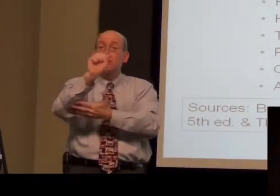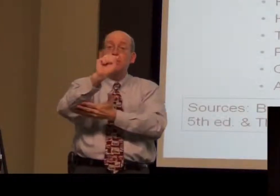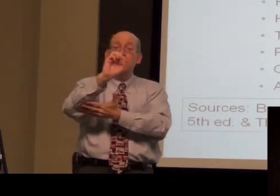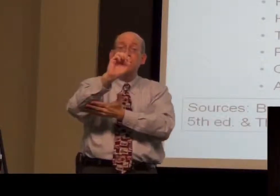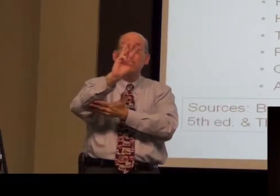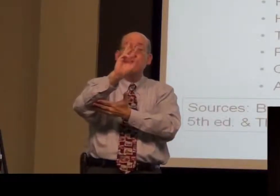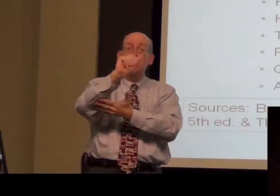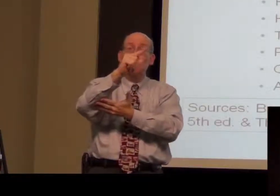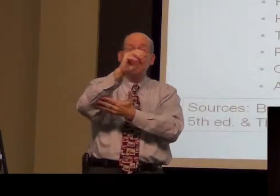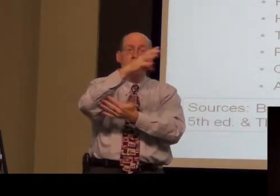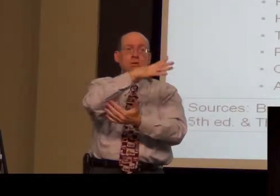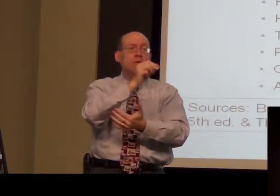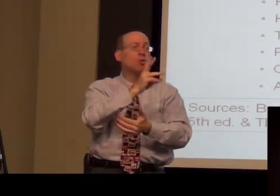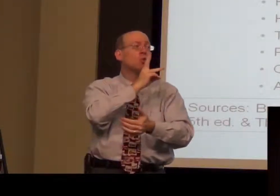their state and local government.